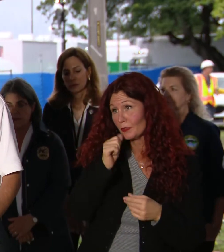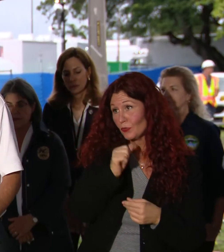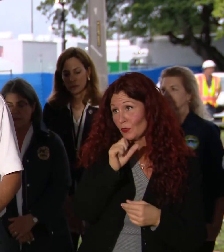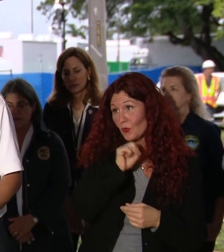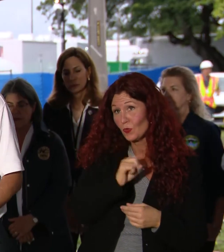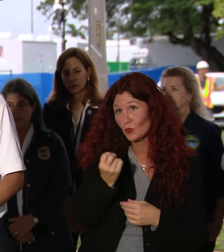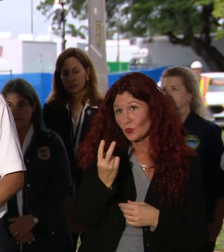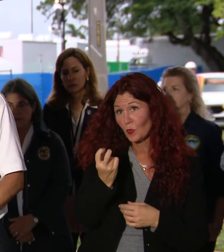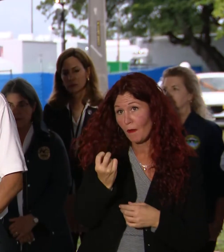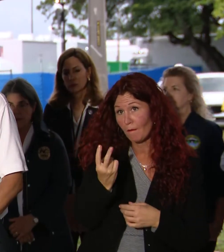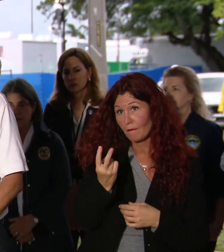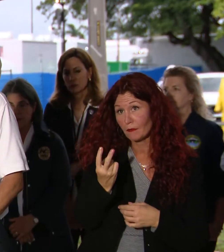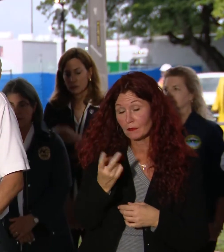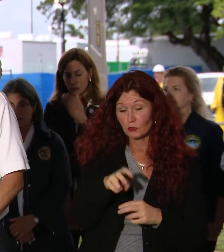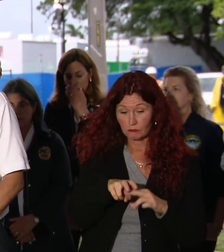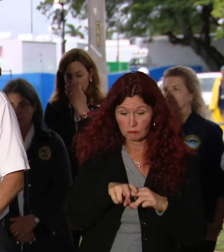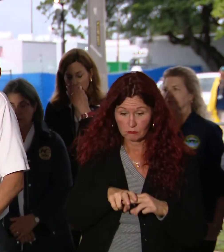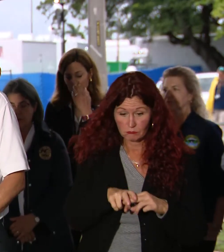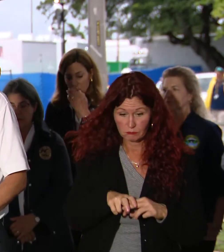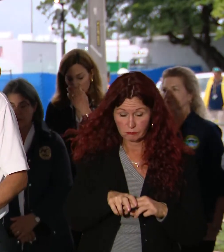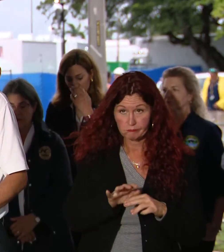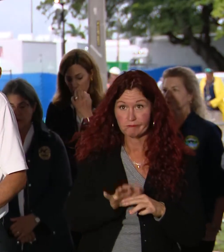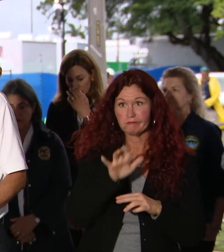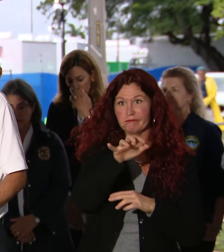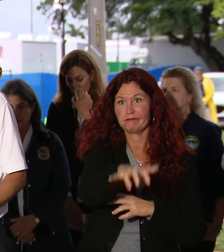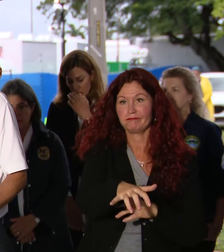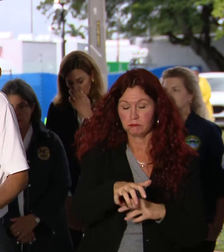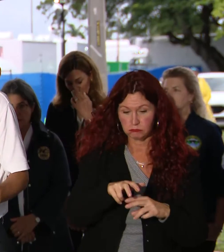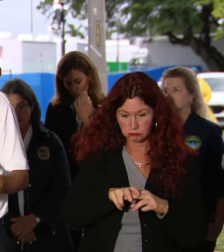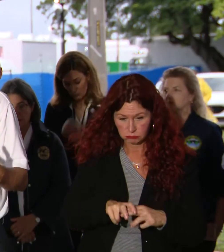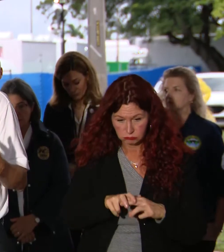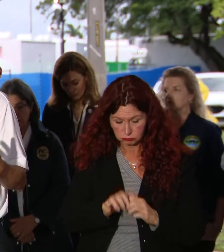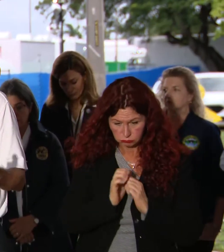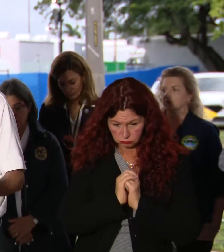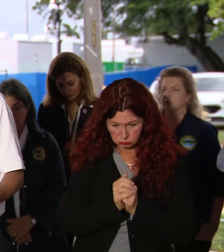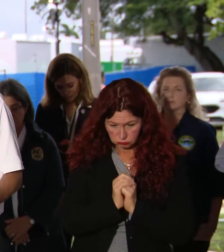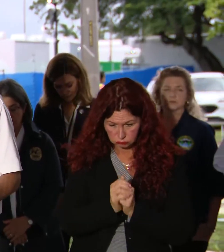pile about her missing father, and her